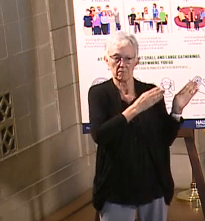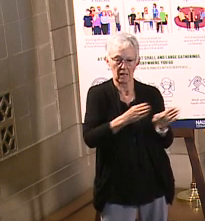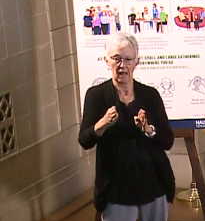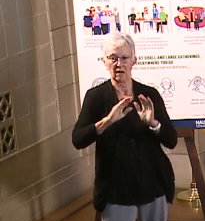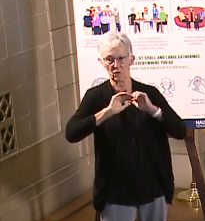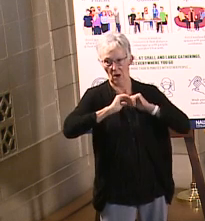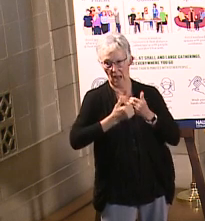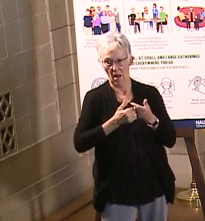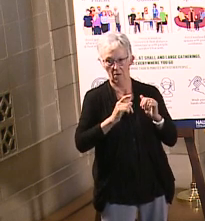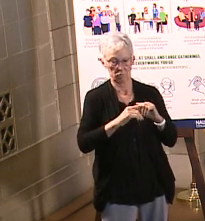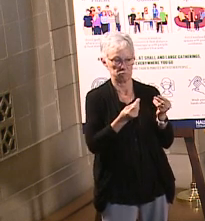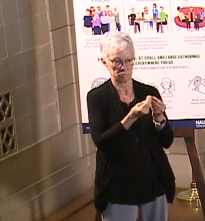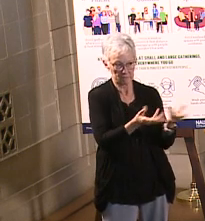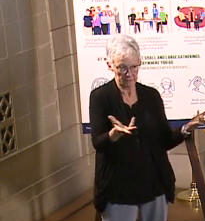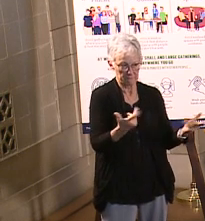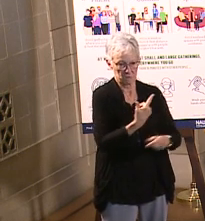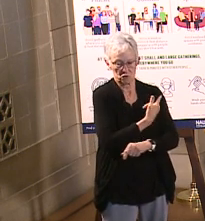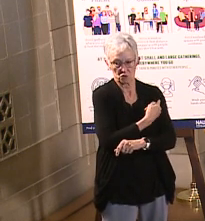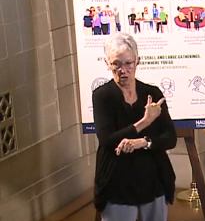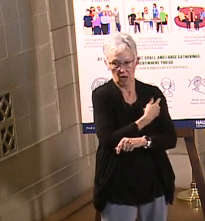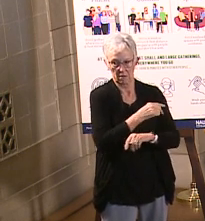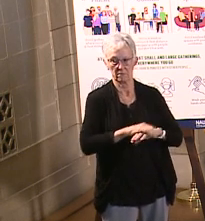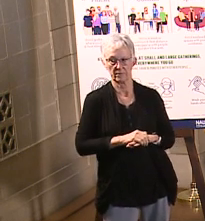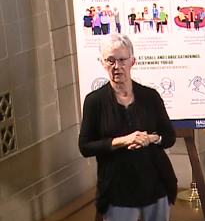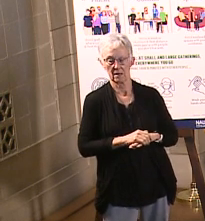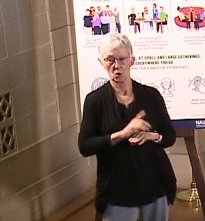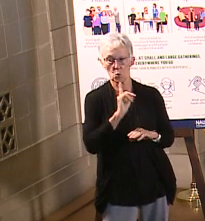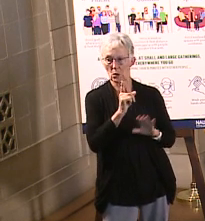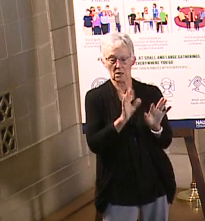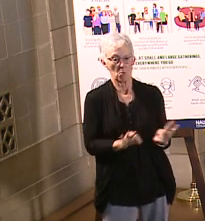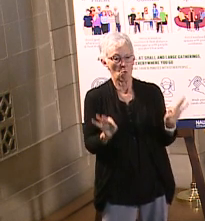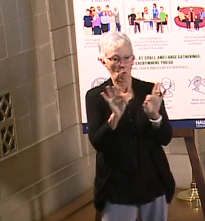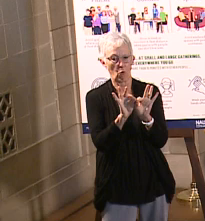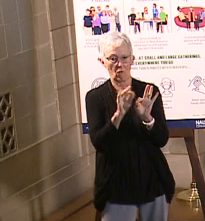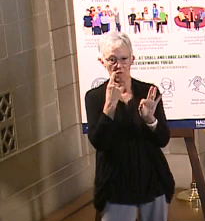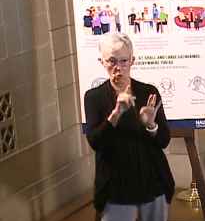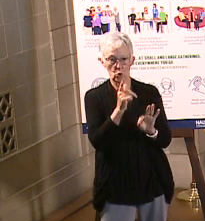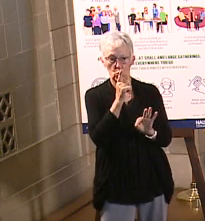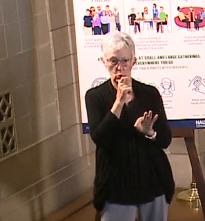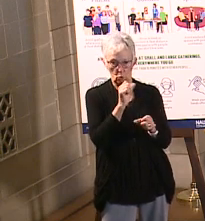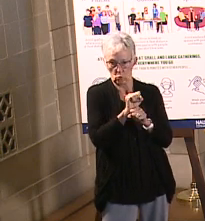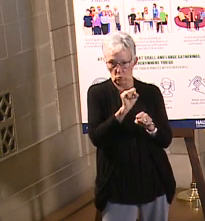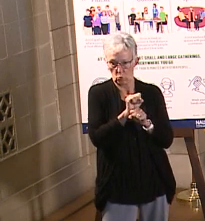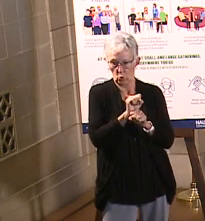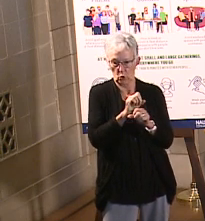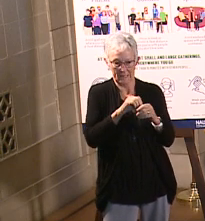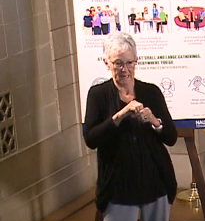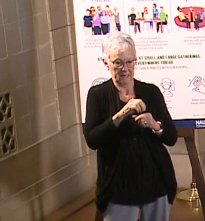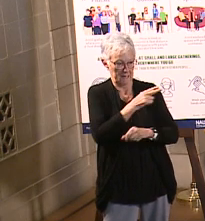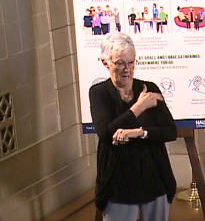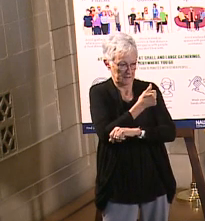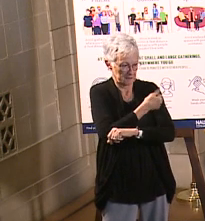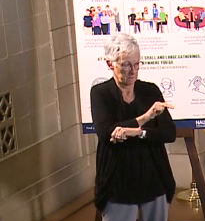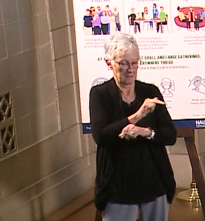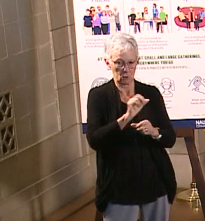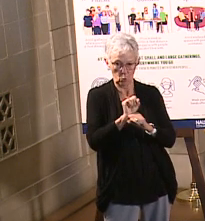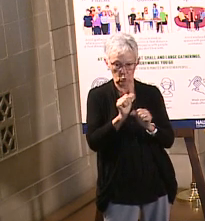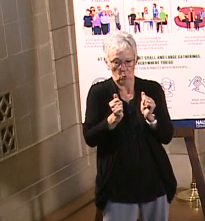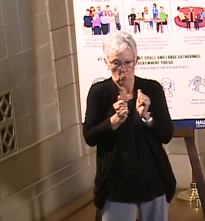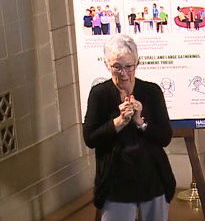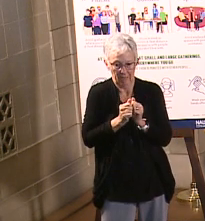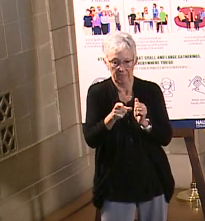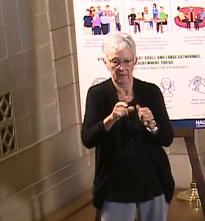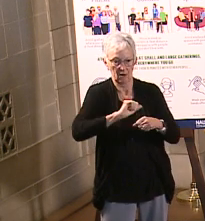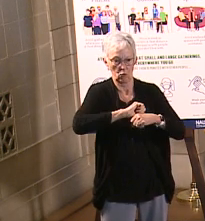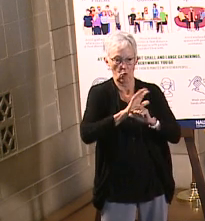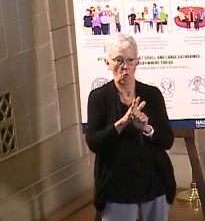allocation. It's vitally important that those on the front lines in the fight against the pandemic stay as healthy as possible and that we reduce their chances of